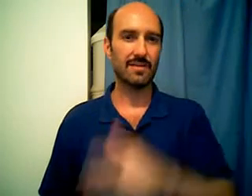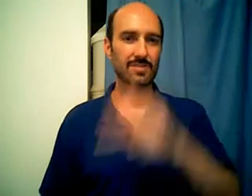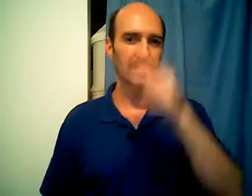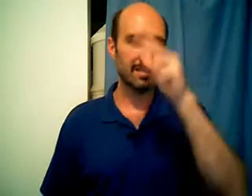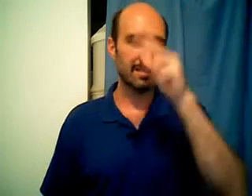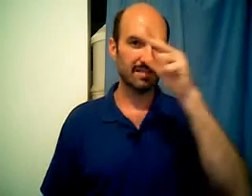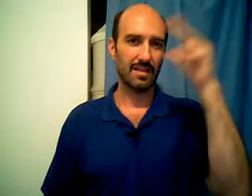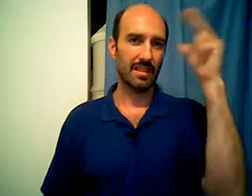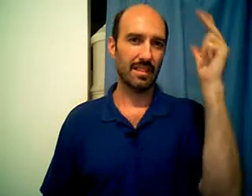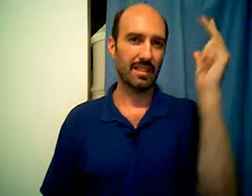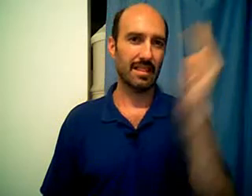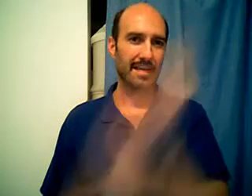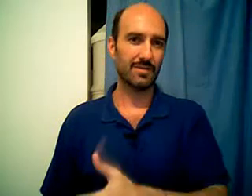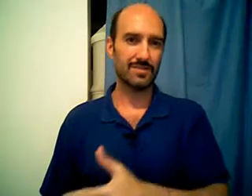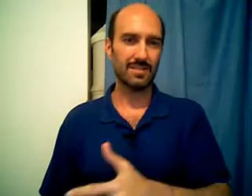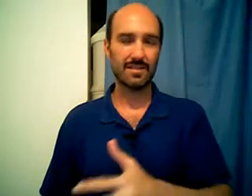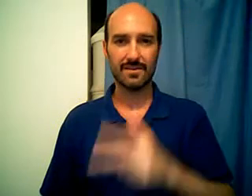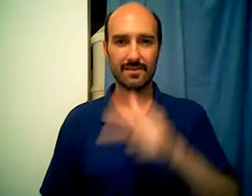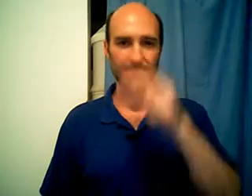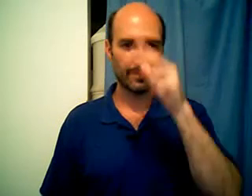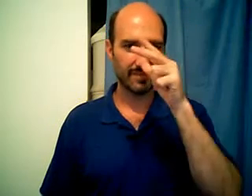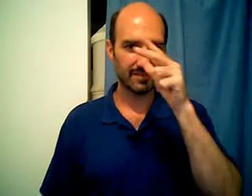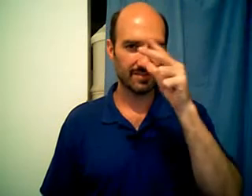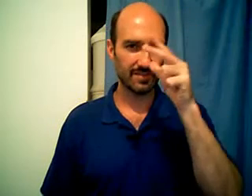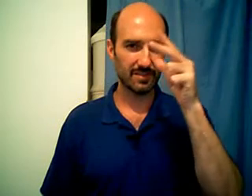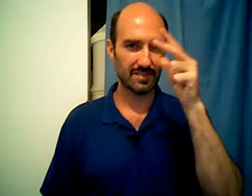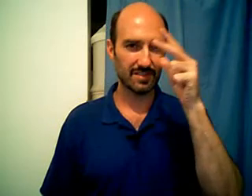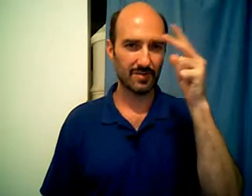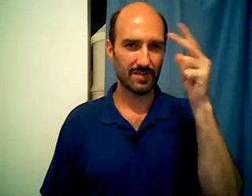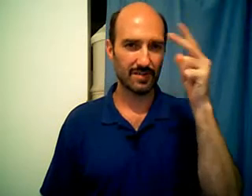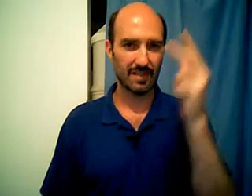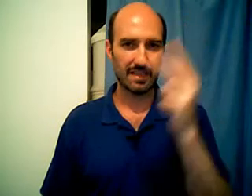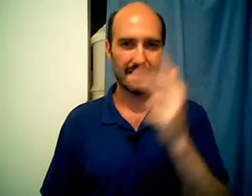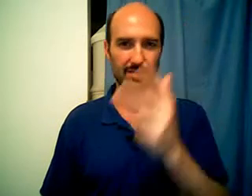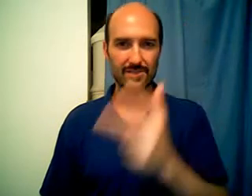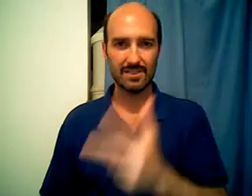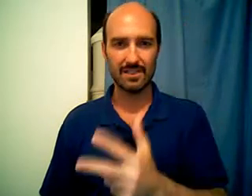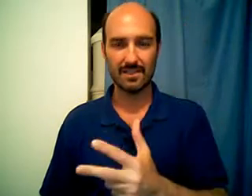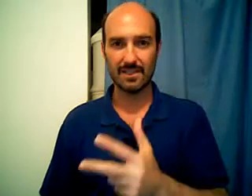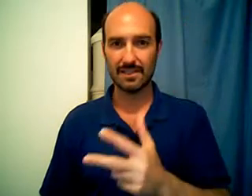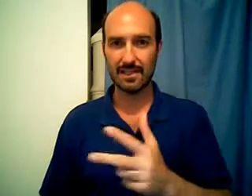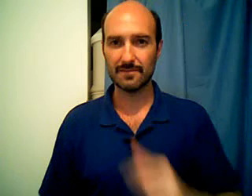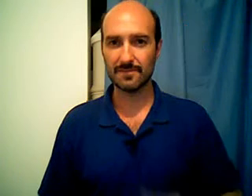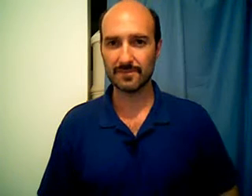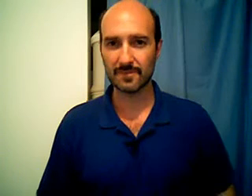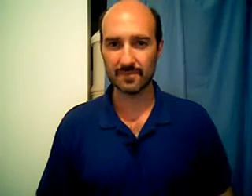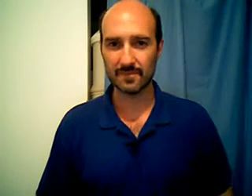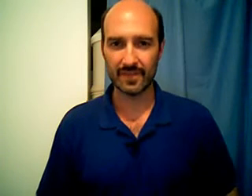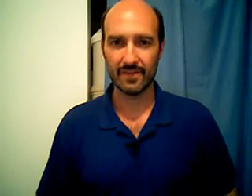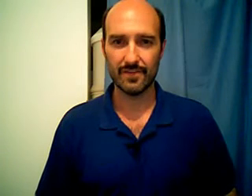Lousy. Lousy. So a little bit slower. Lousy. Like that.